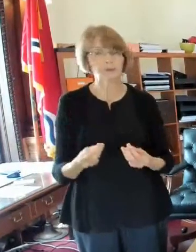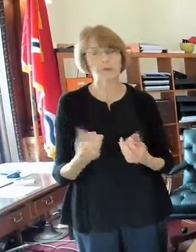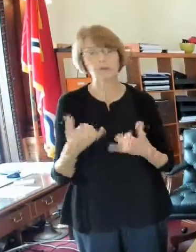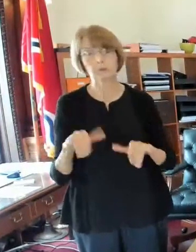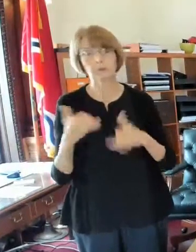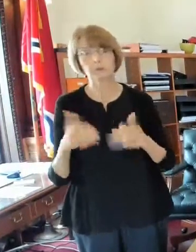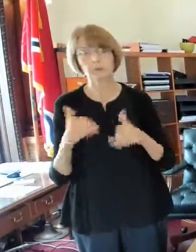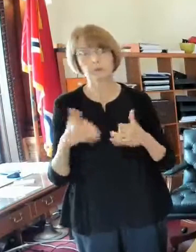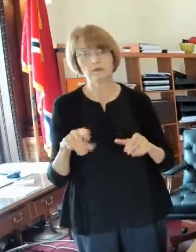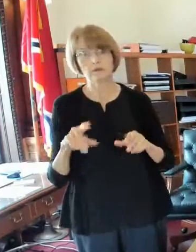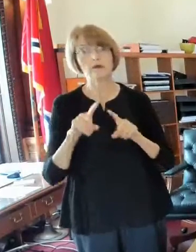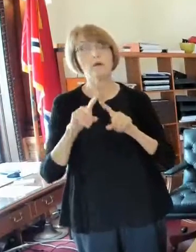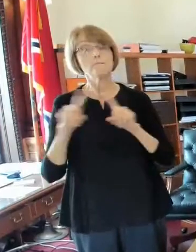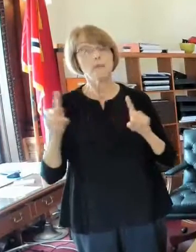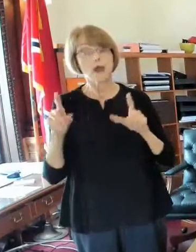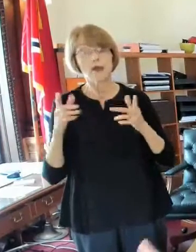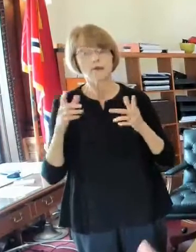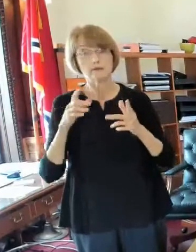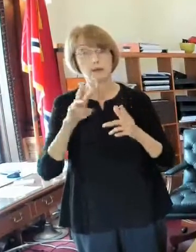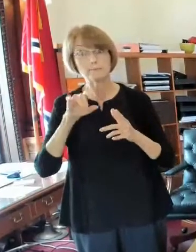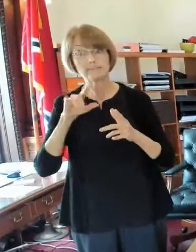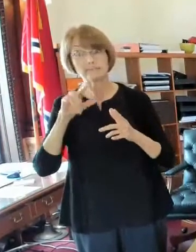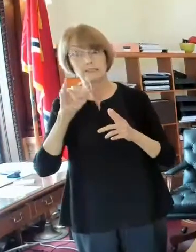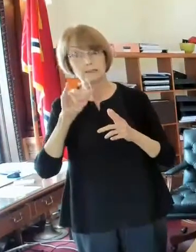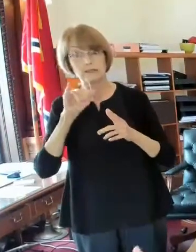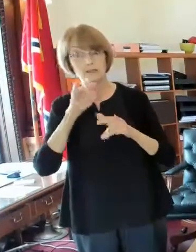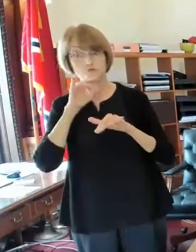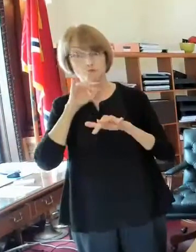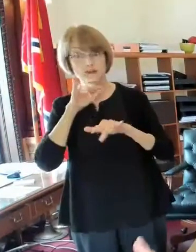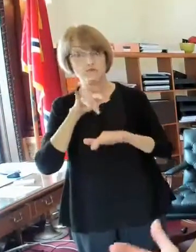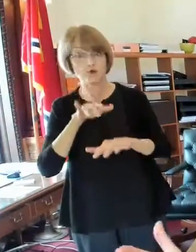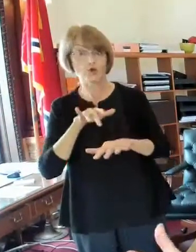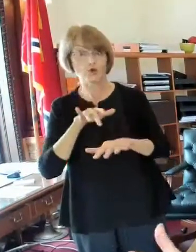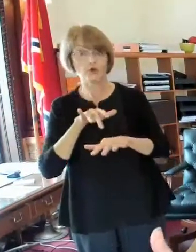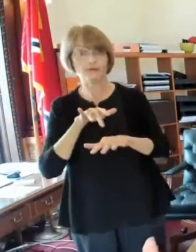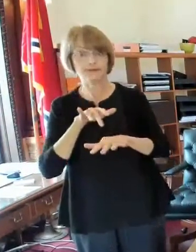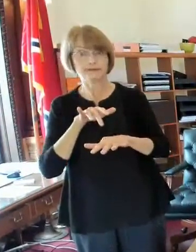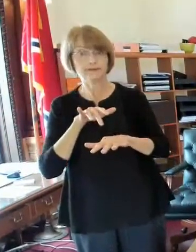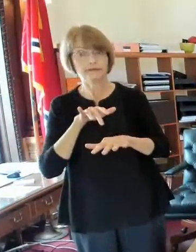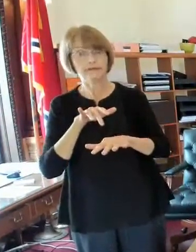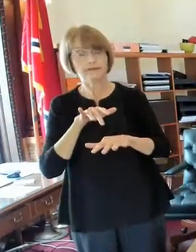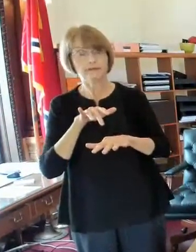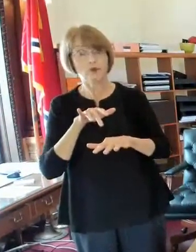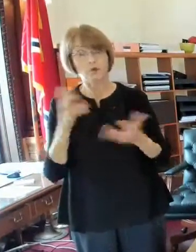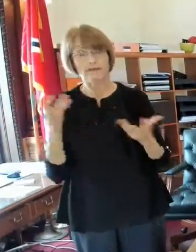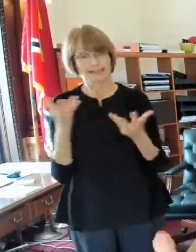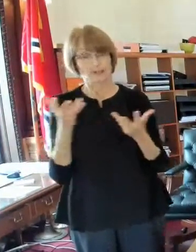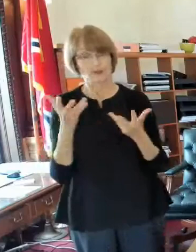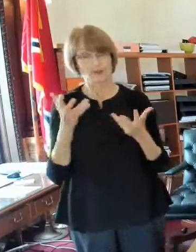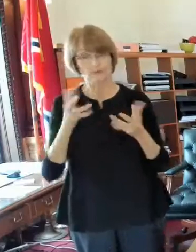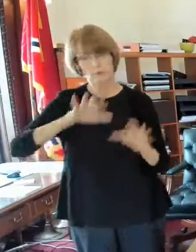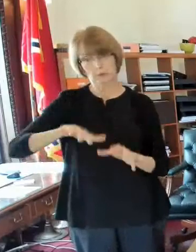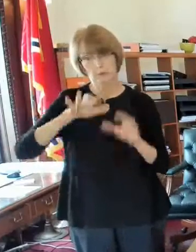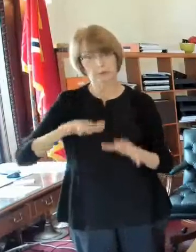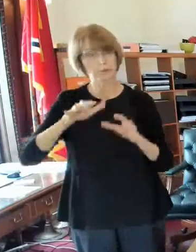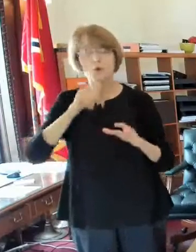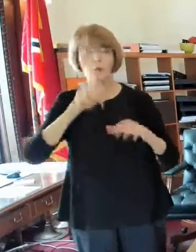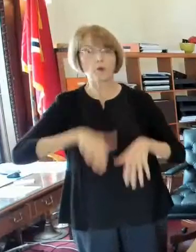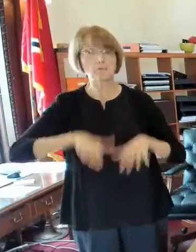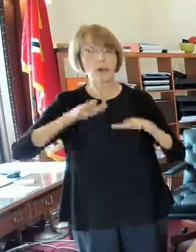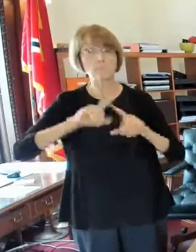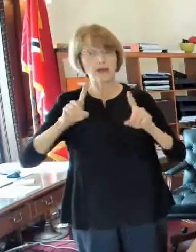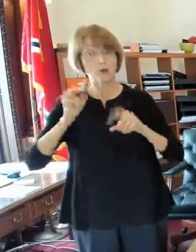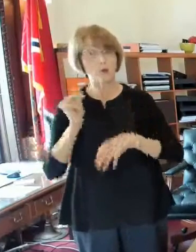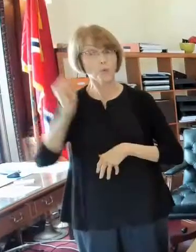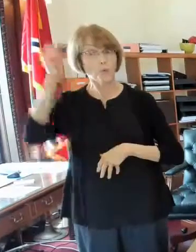what moves the Mississippi River up is, of course, the storms that are received to the north of us. So I'm sure all this rain that we're receiving